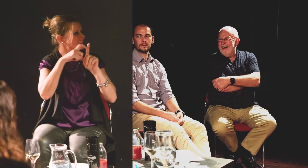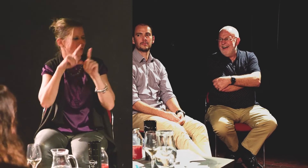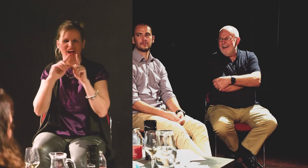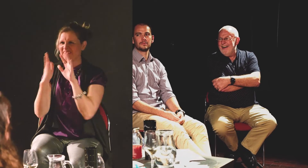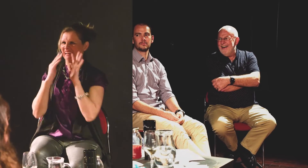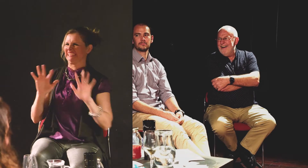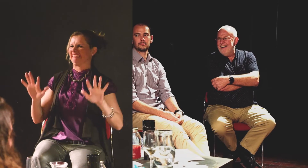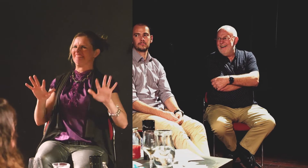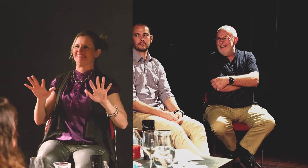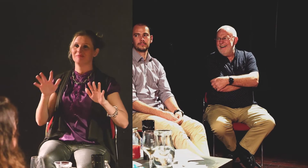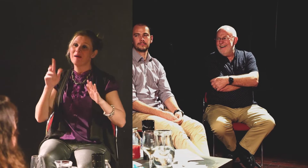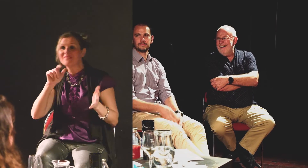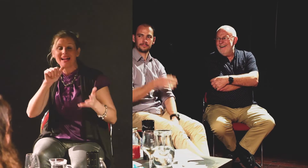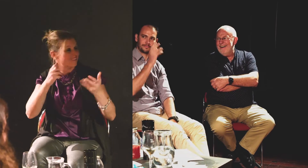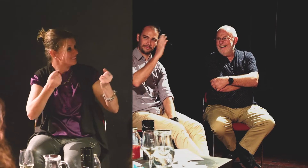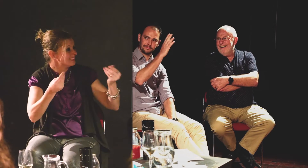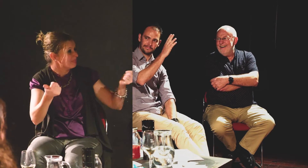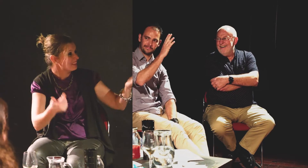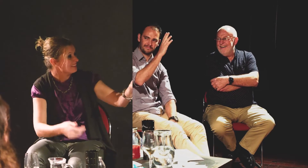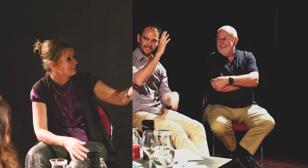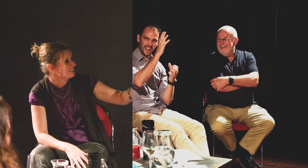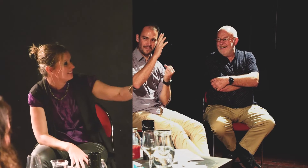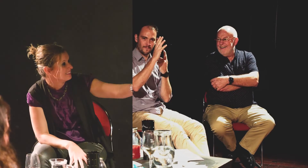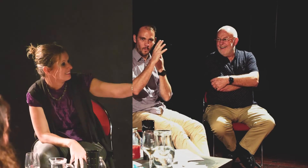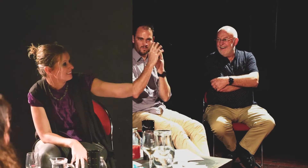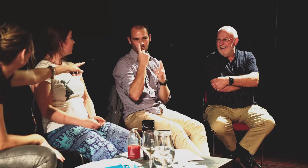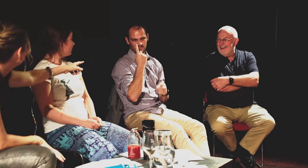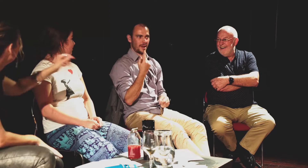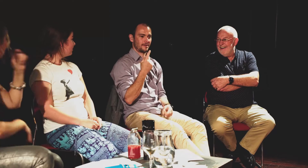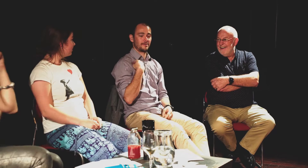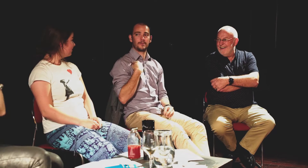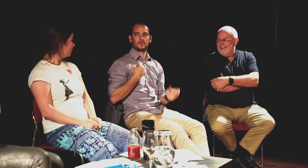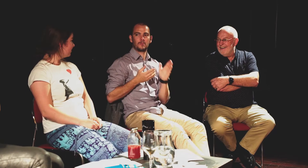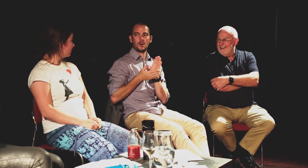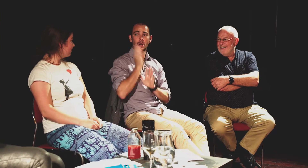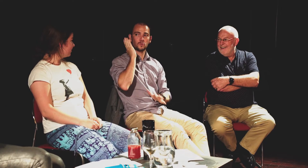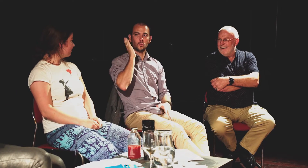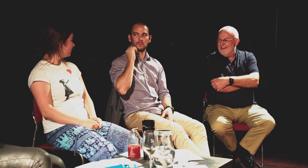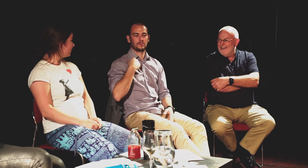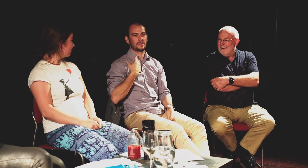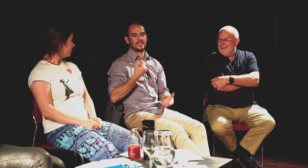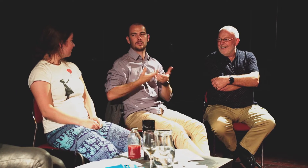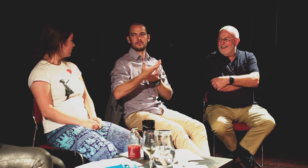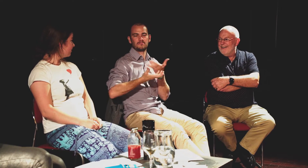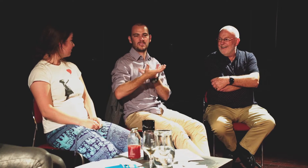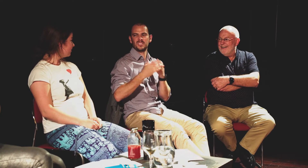Something awkward, perhaps, random. I have one, when I went to high school, I